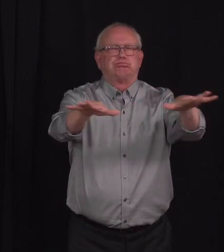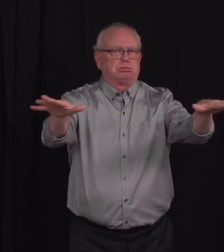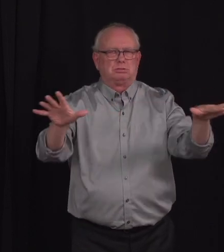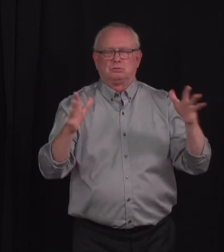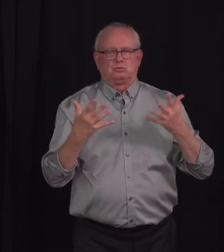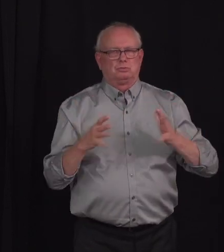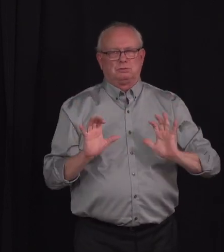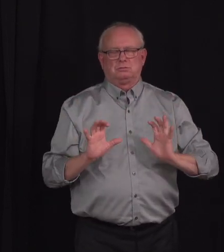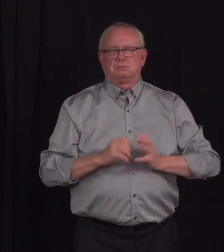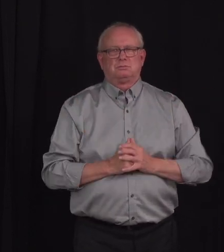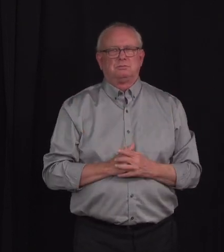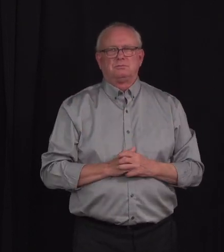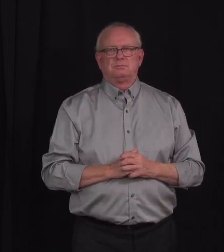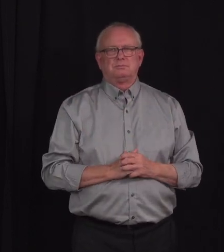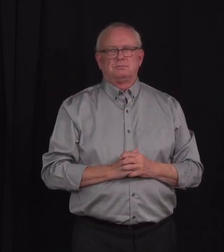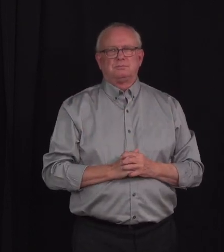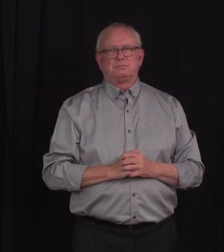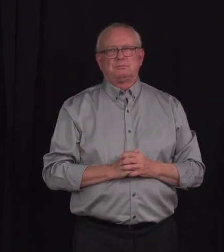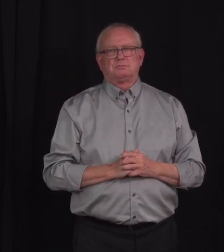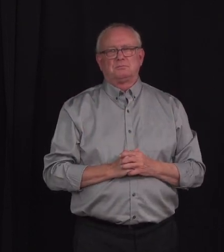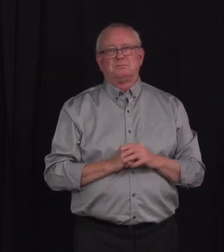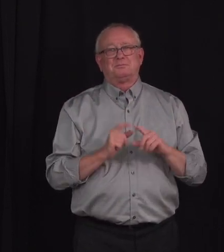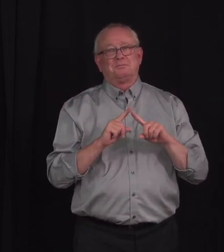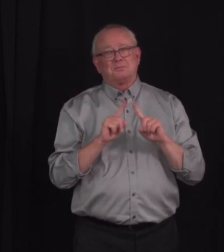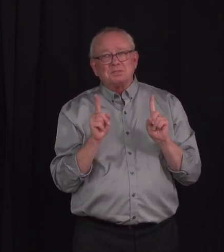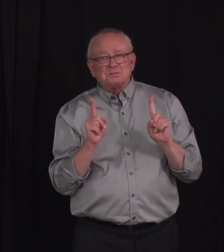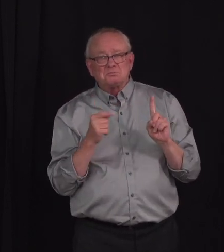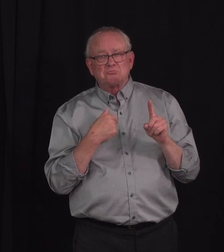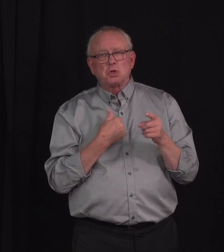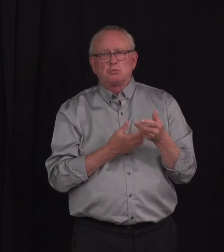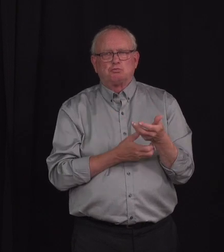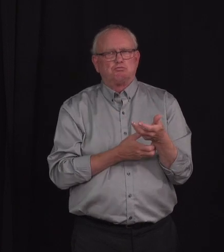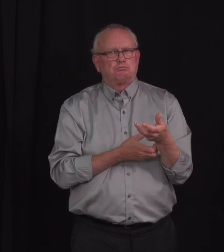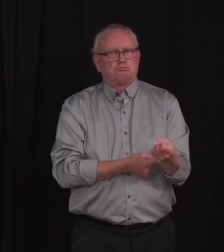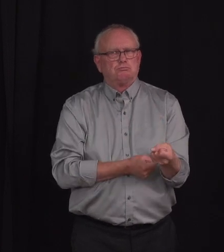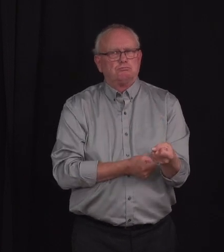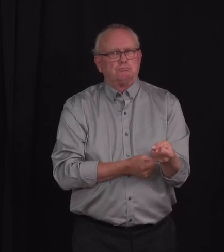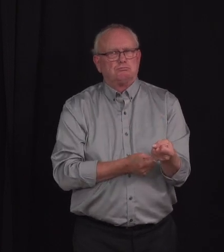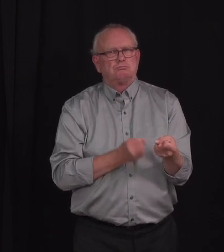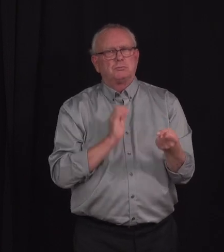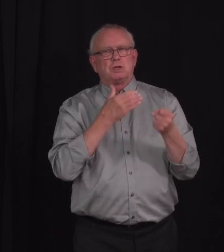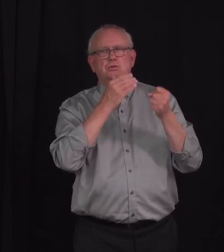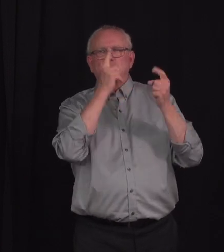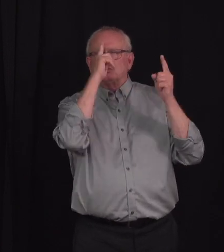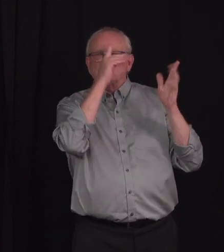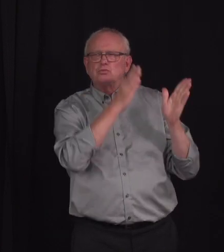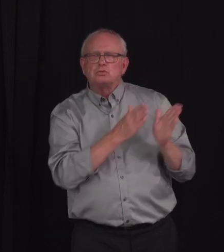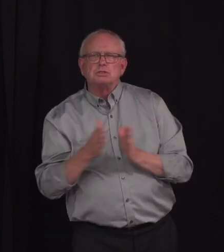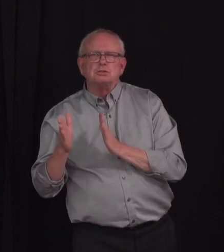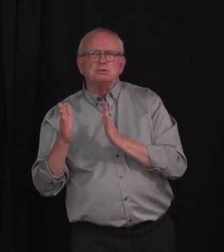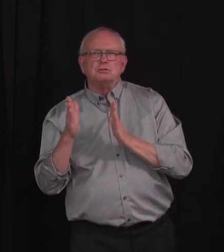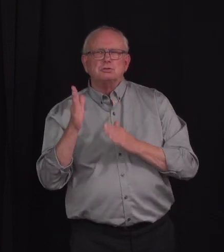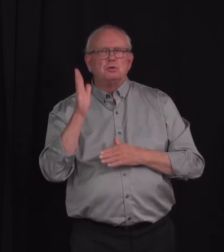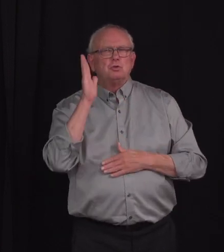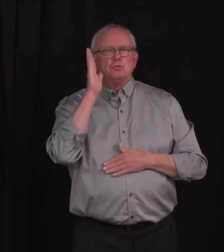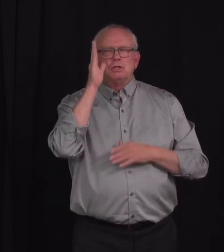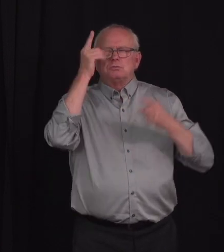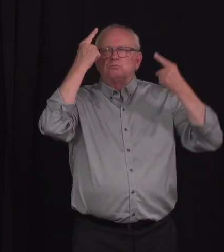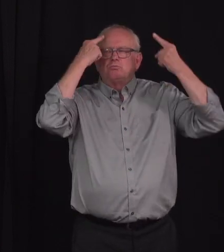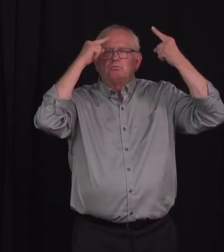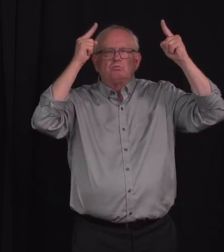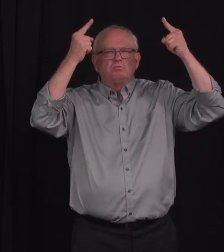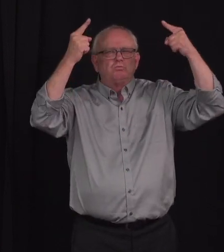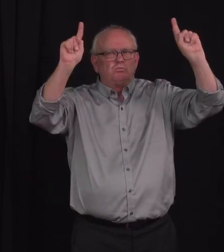We are still confident that our strategy is aimed in the right way to get as many